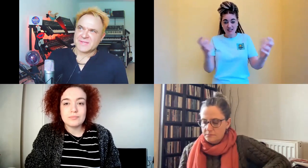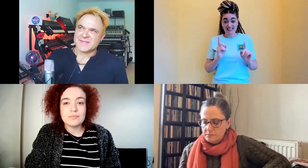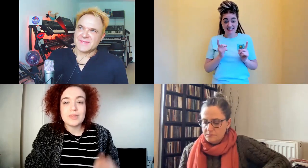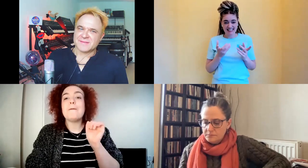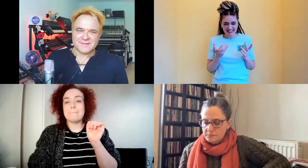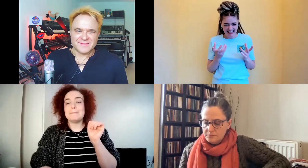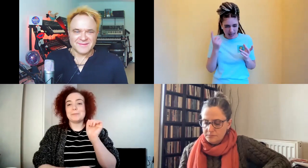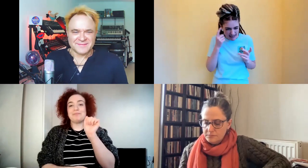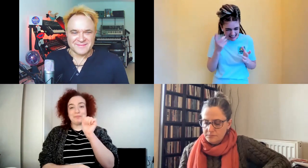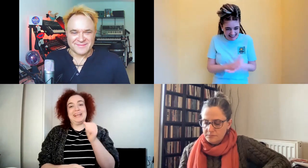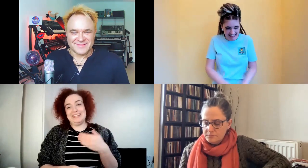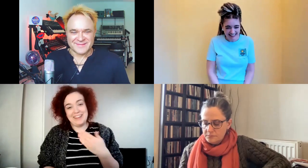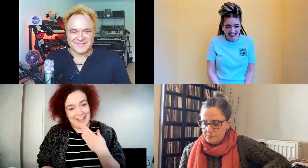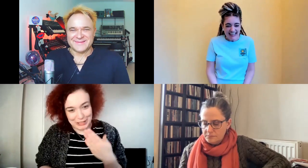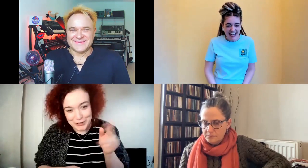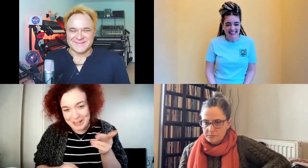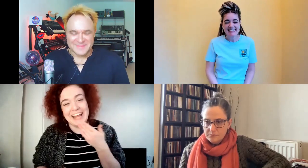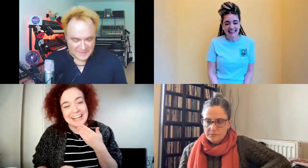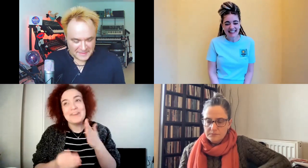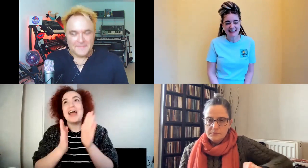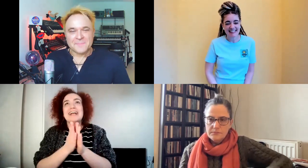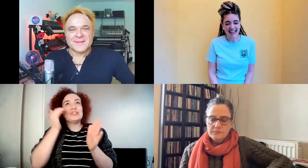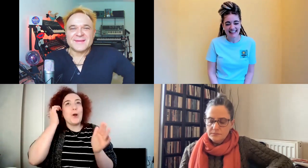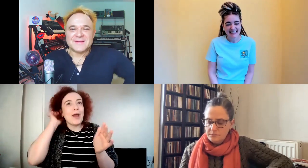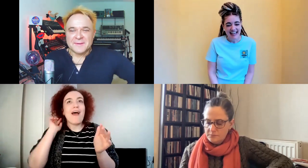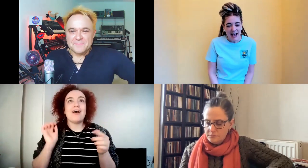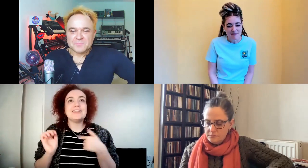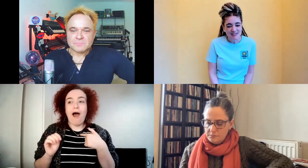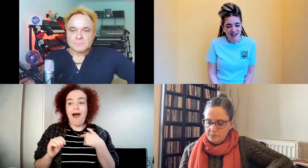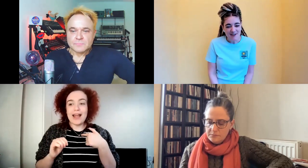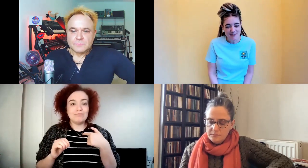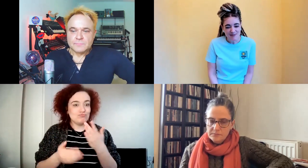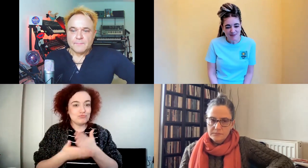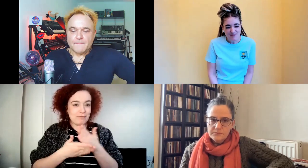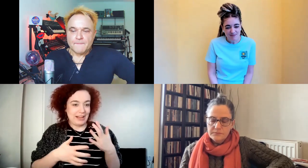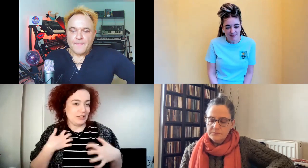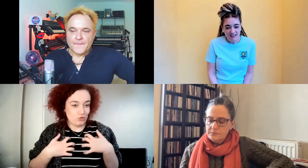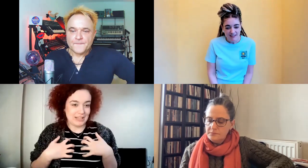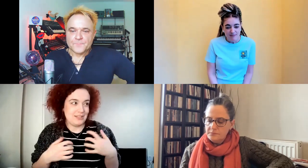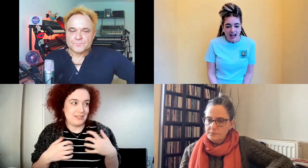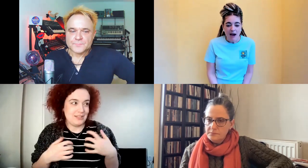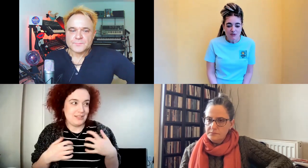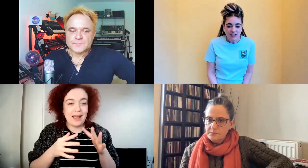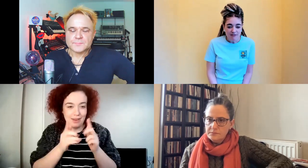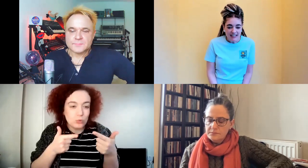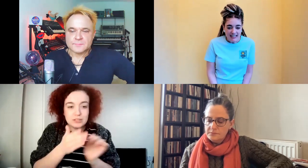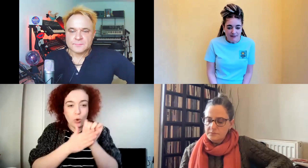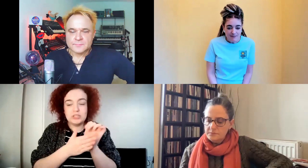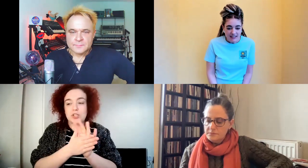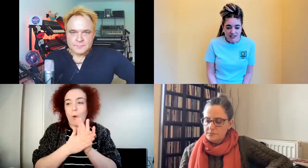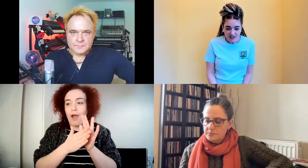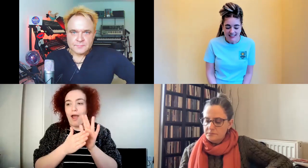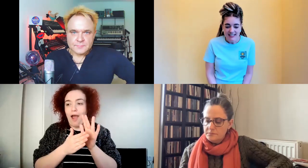If that makes any sense. Yes, thank you. Thanks again. So I was really,